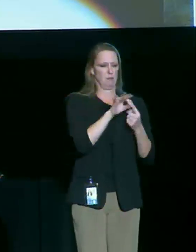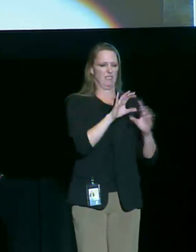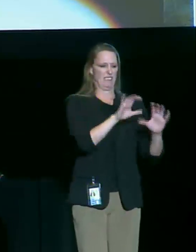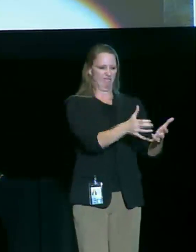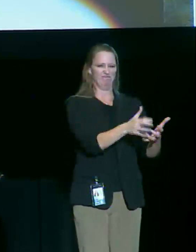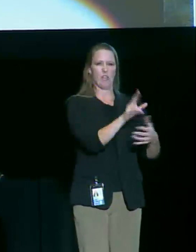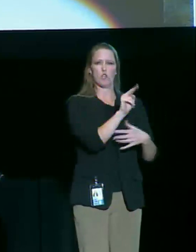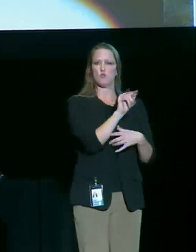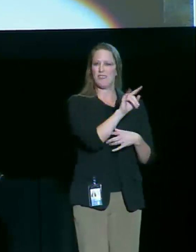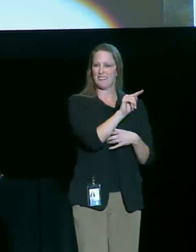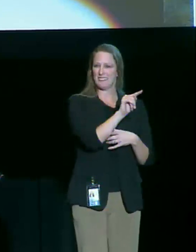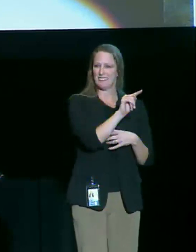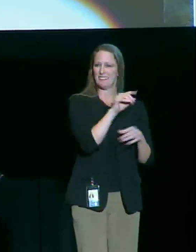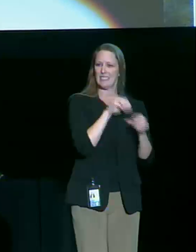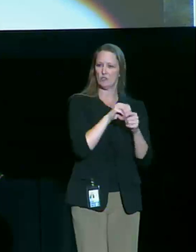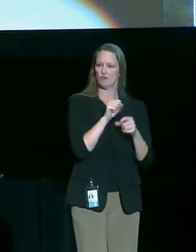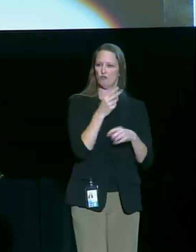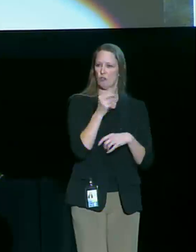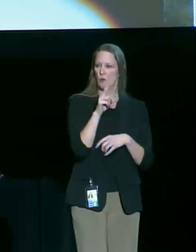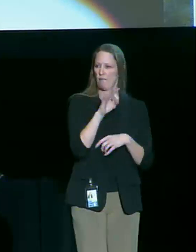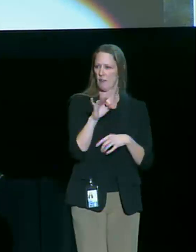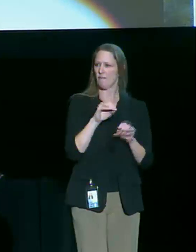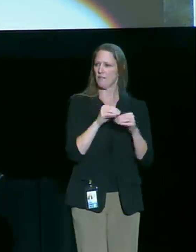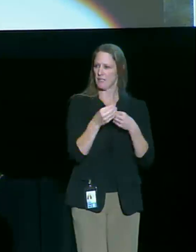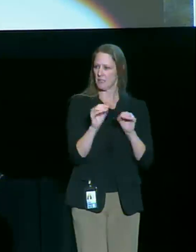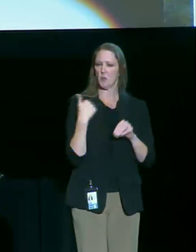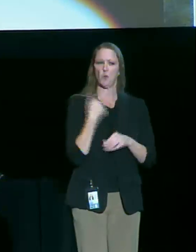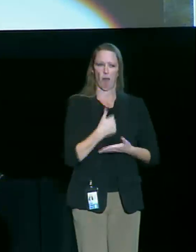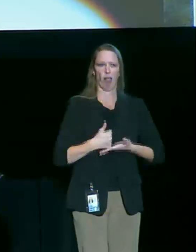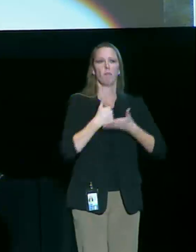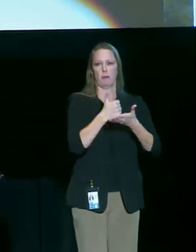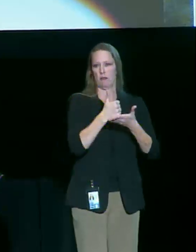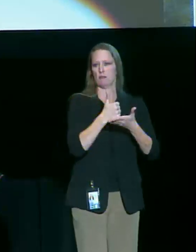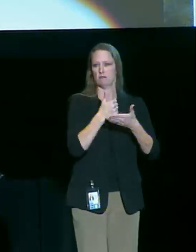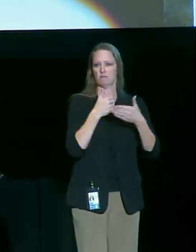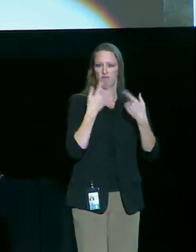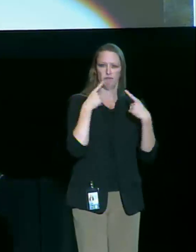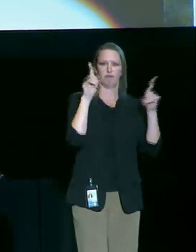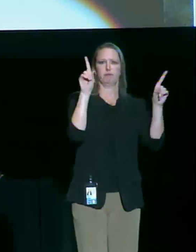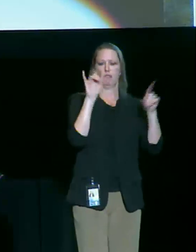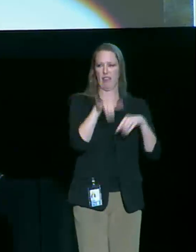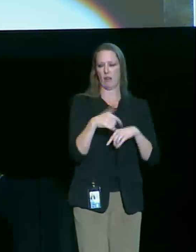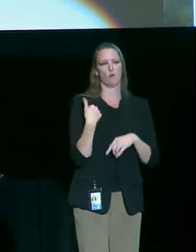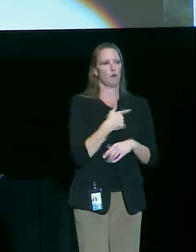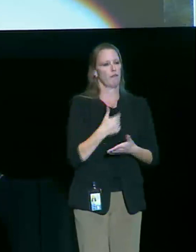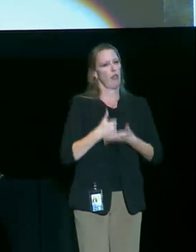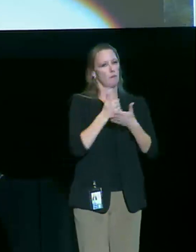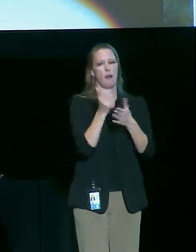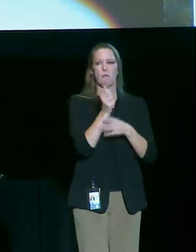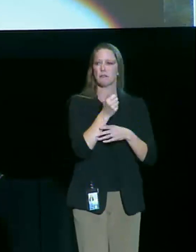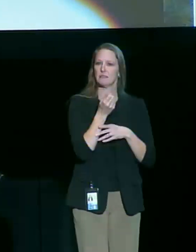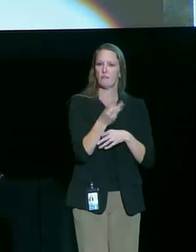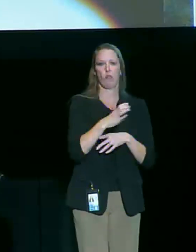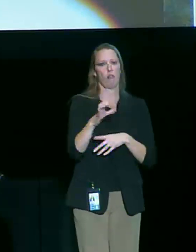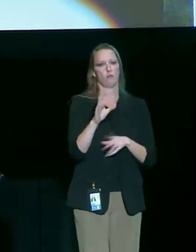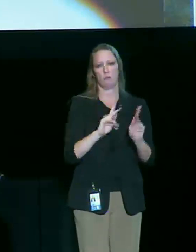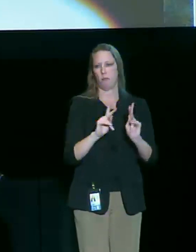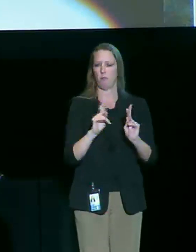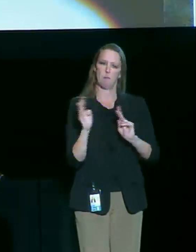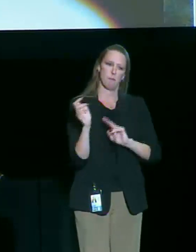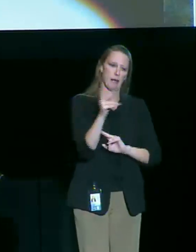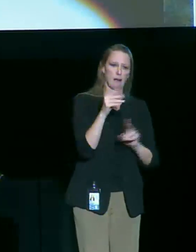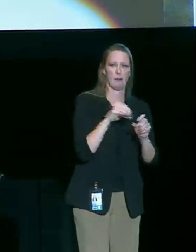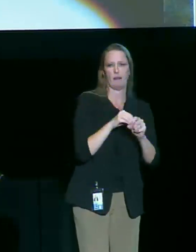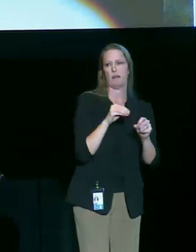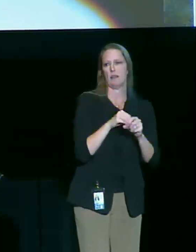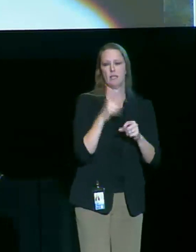Sheriff's Office that is accommodating those requests, and we have accommodated hundreds of those requests, escorting people back in to